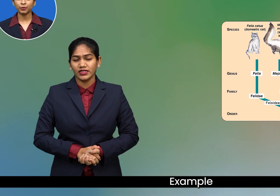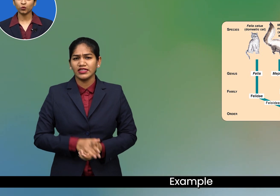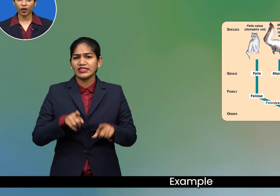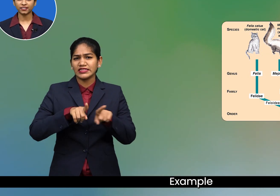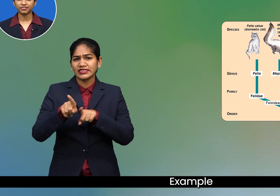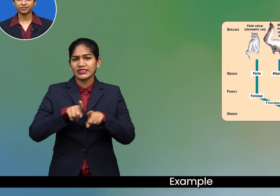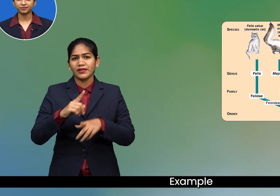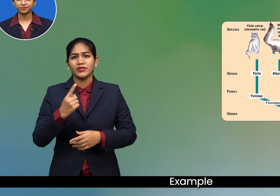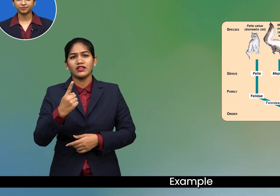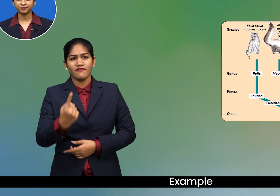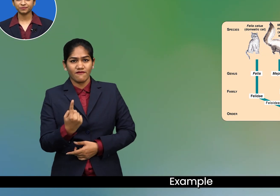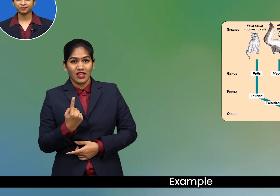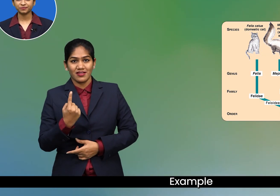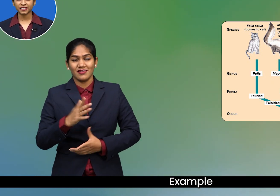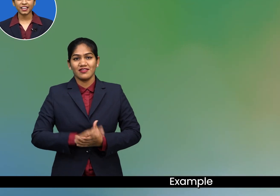Example 1.